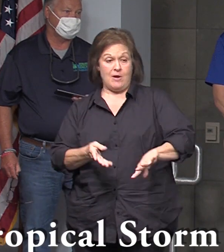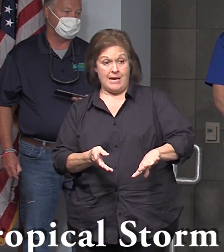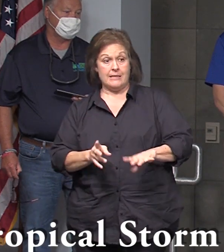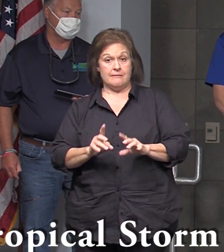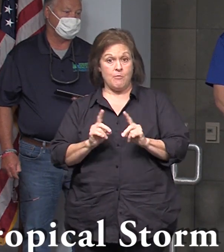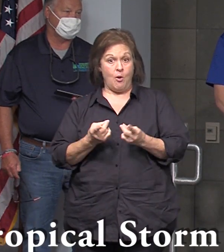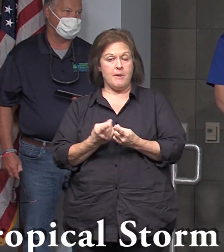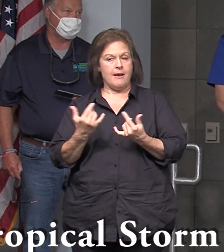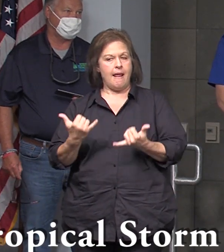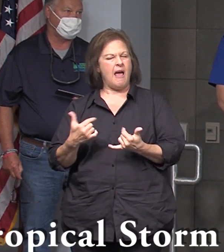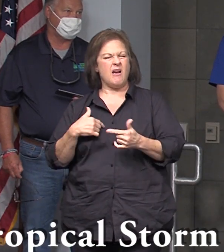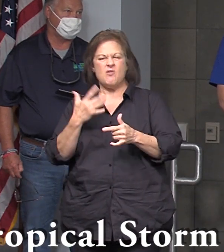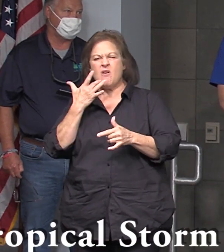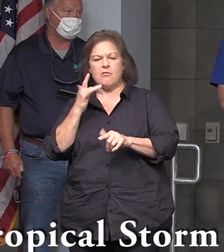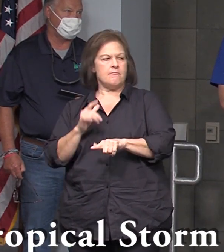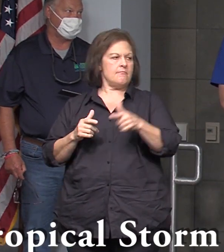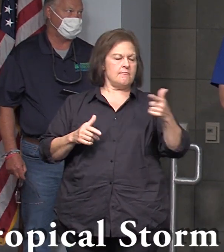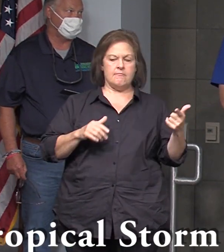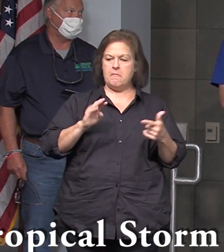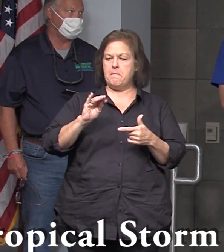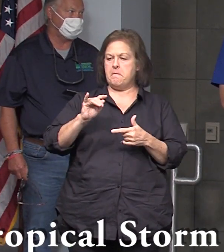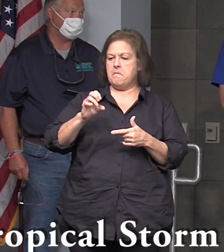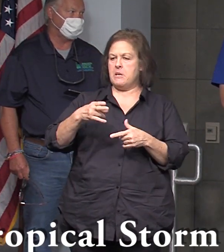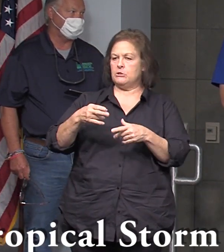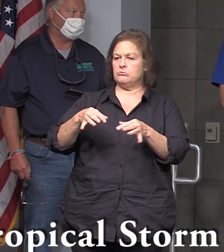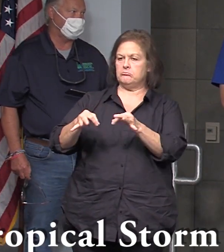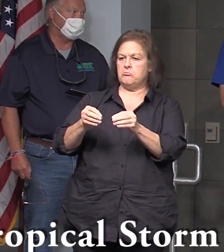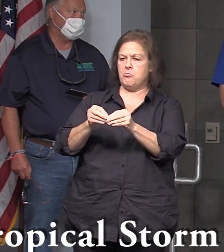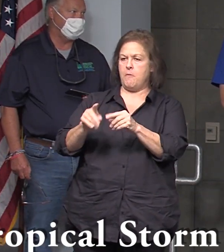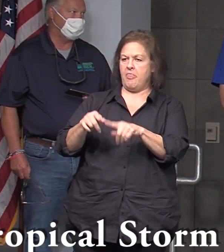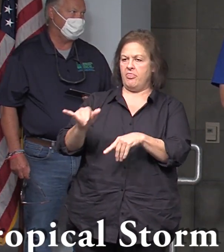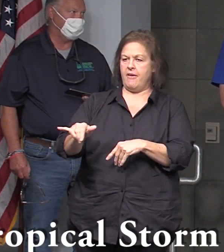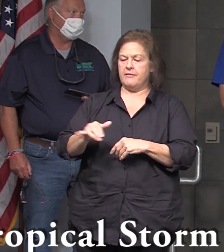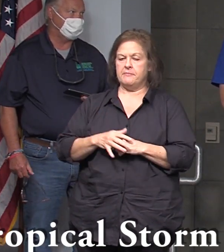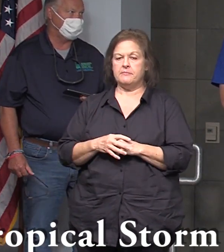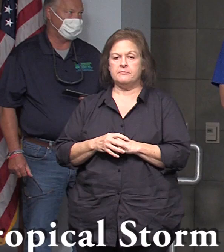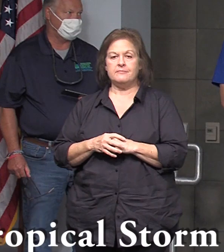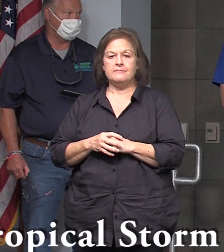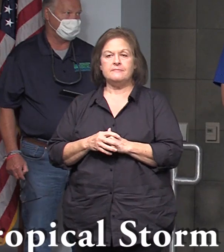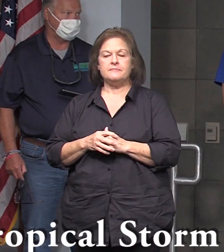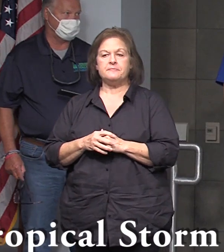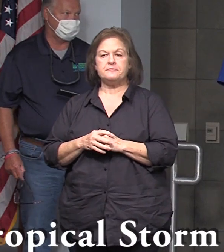I'm going to turn that discussion over to Mr. Mitch Terrio, our director.